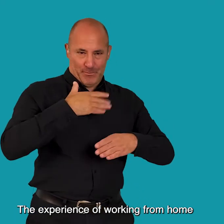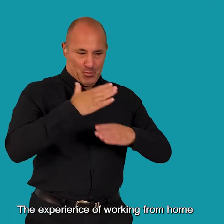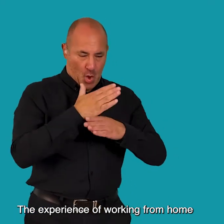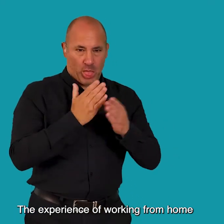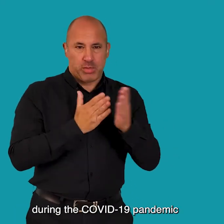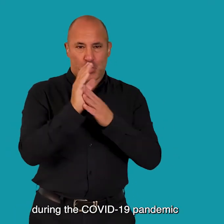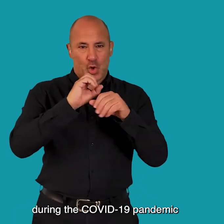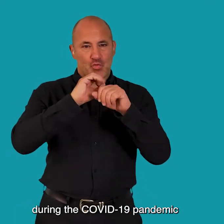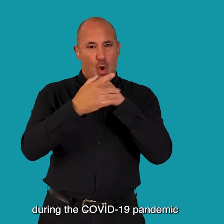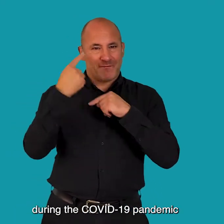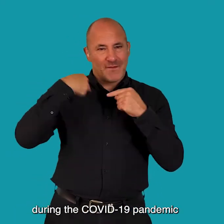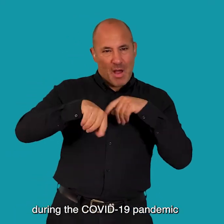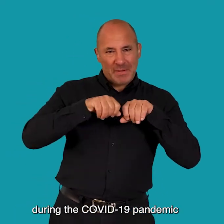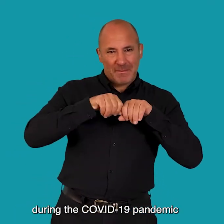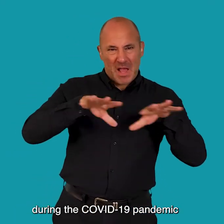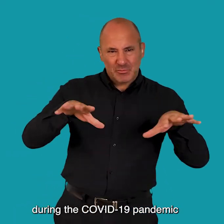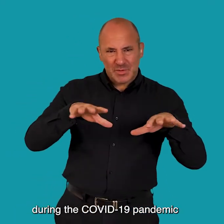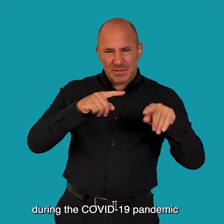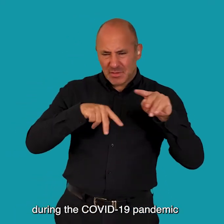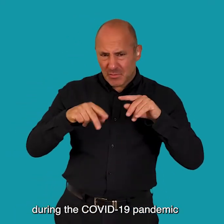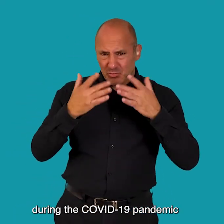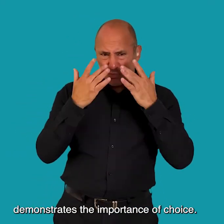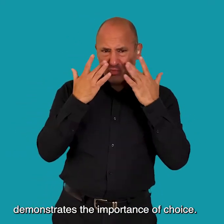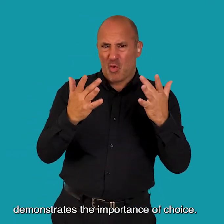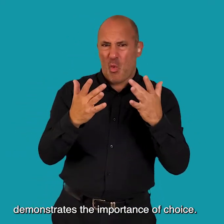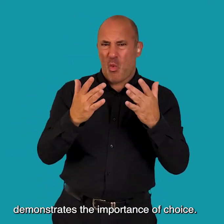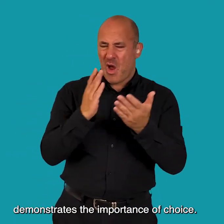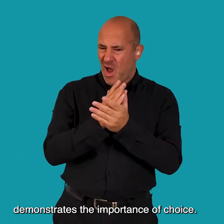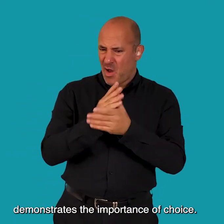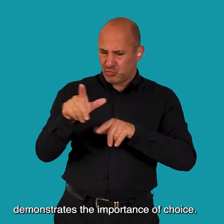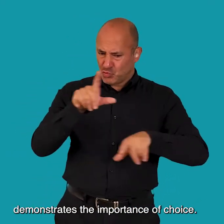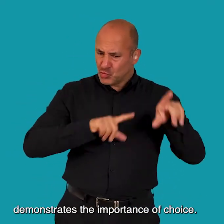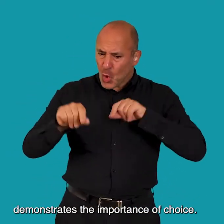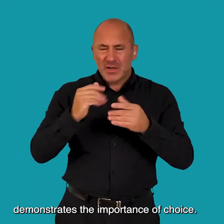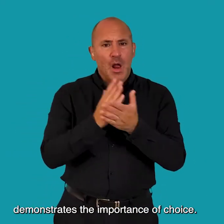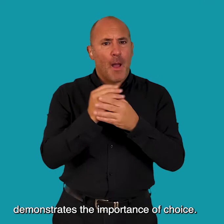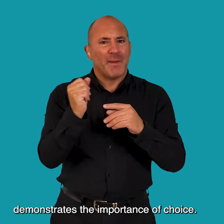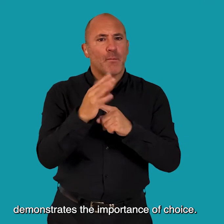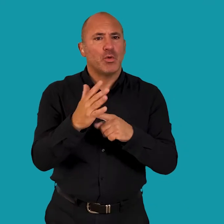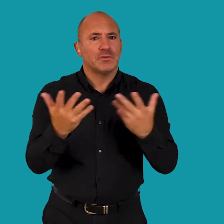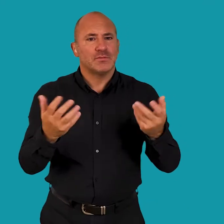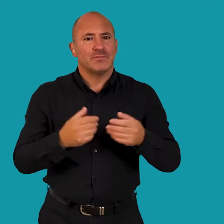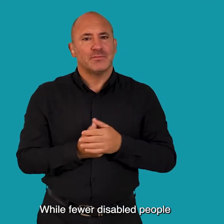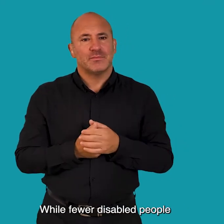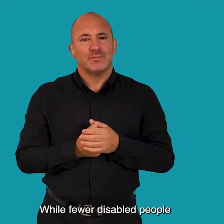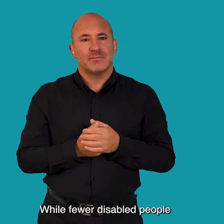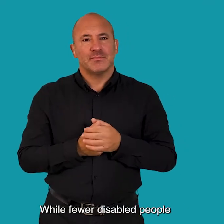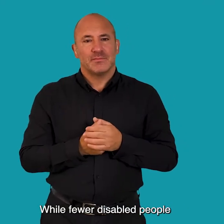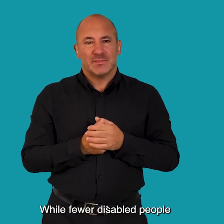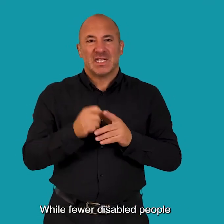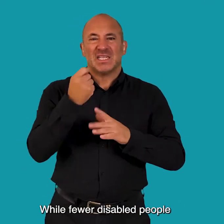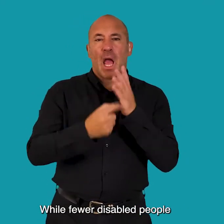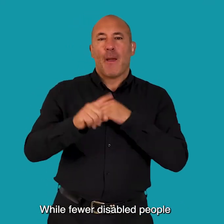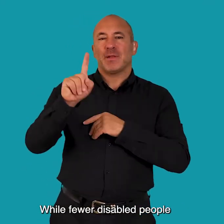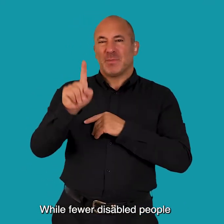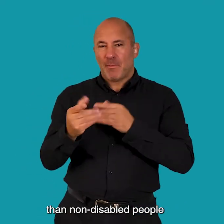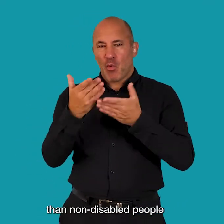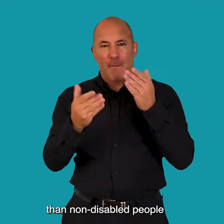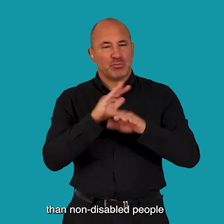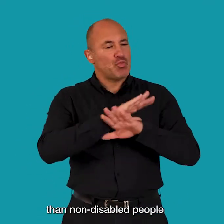home during the COVID-19 pandemic demonstrates the importance of choice. While fewer disabled people than